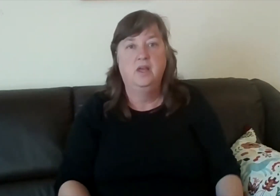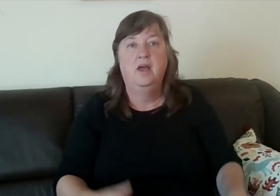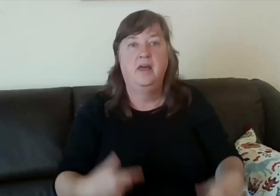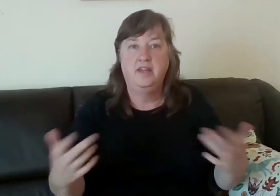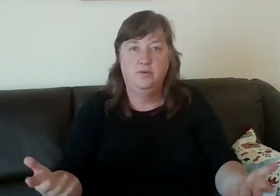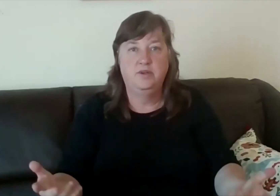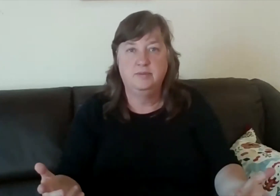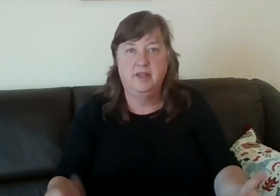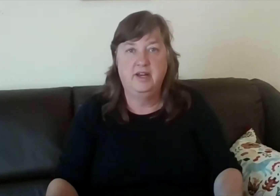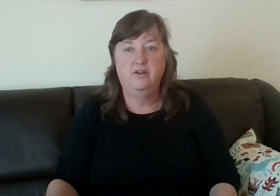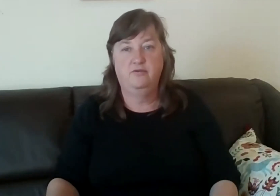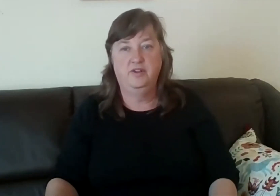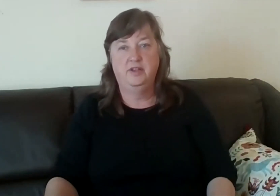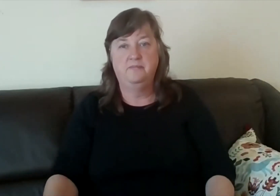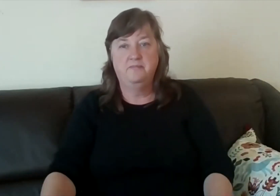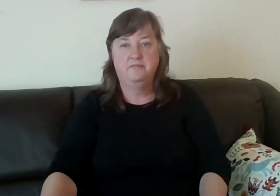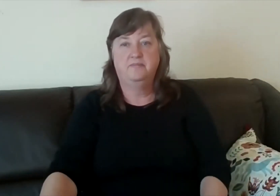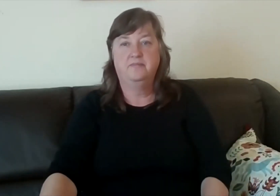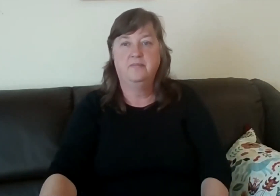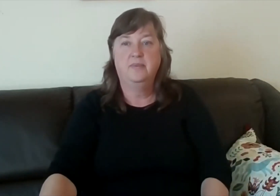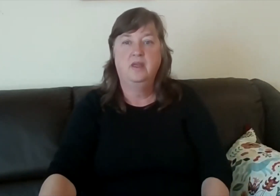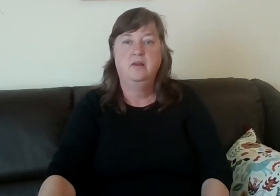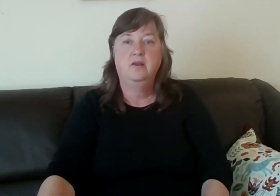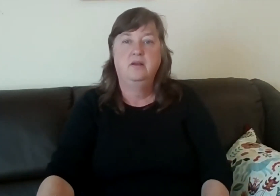and then you would explain how you're feeling.